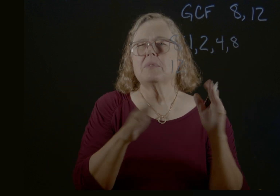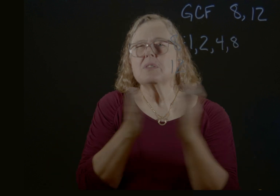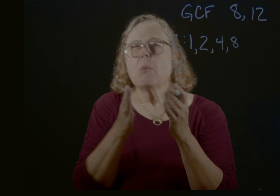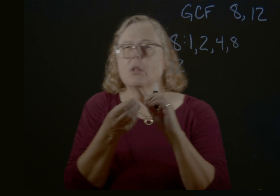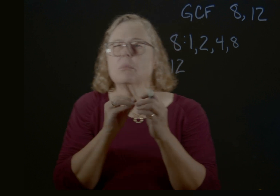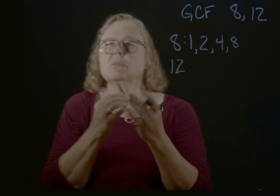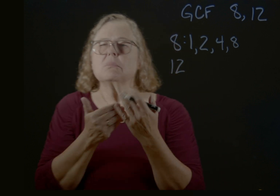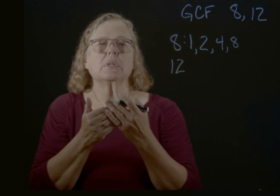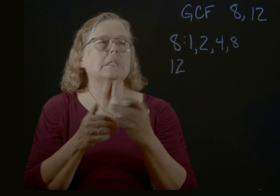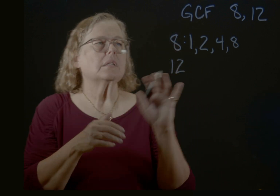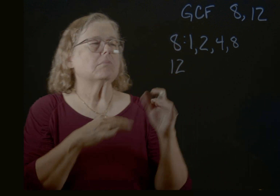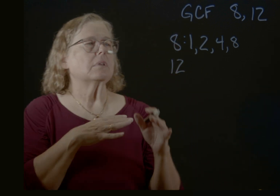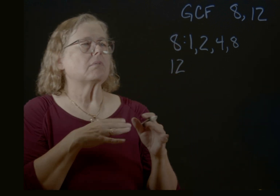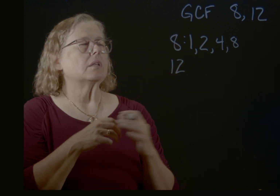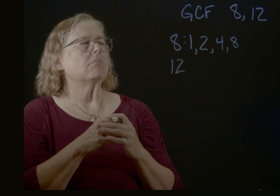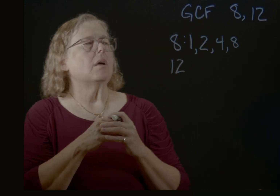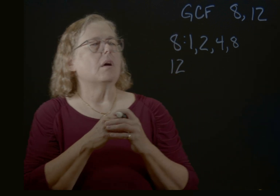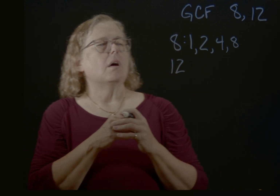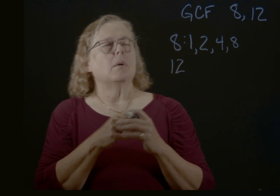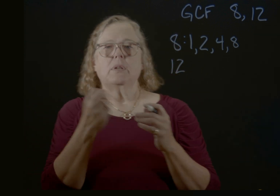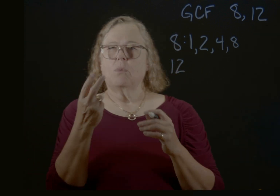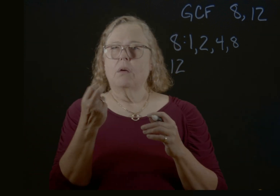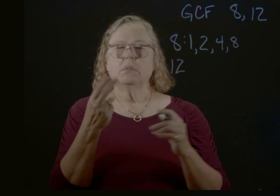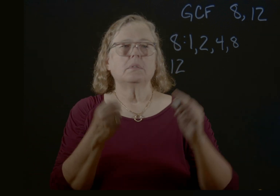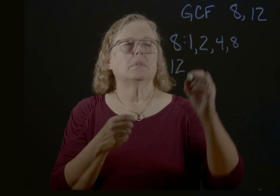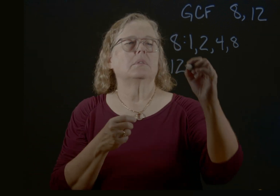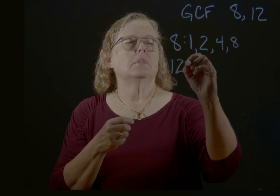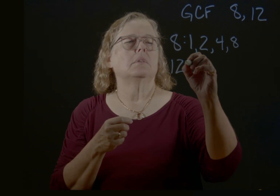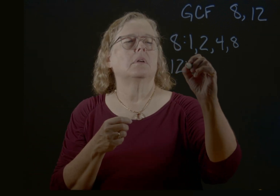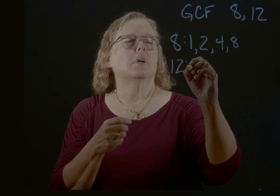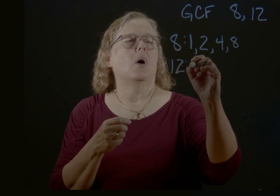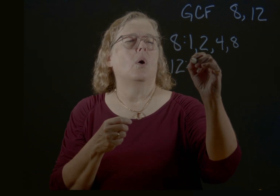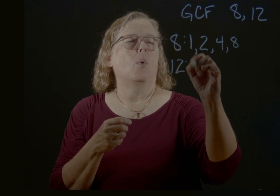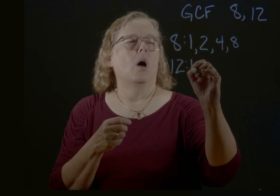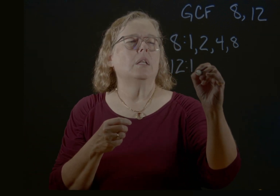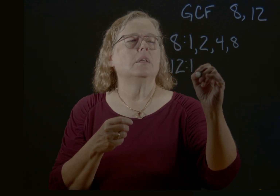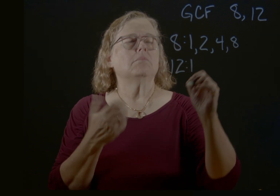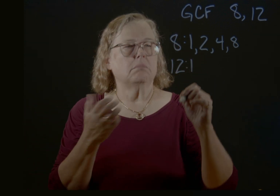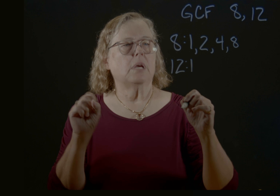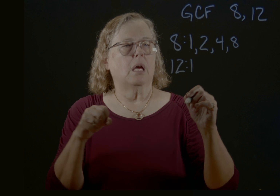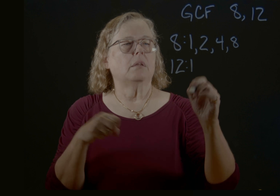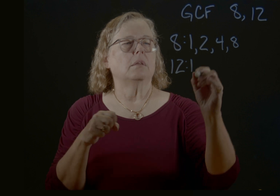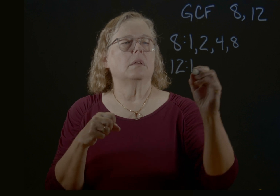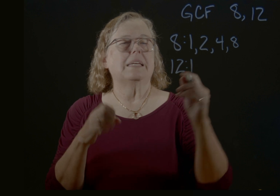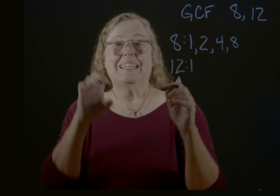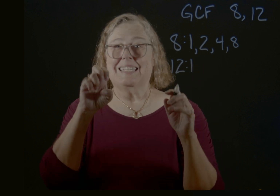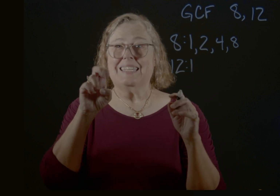So that's a smaller number. That wasn't too bad. What about 12? 1, yeah. Is it